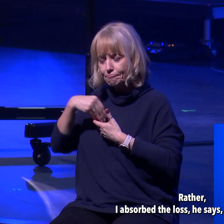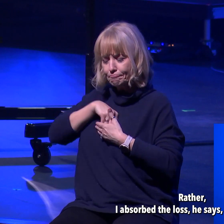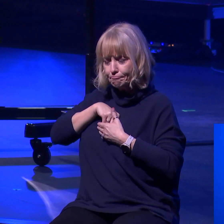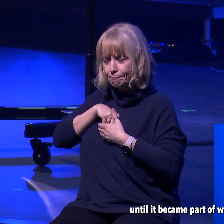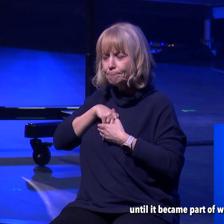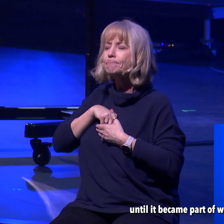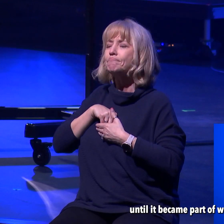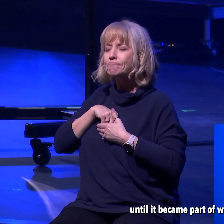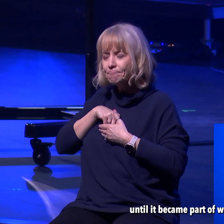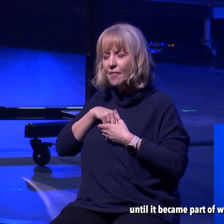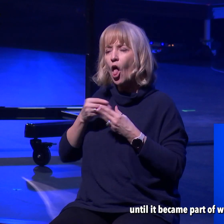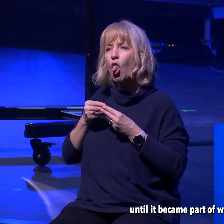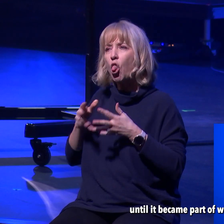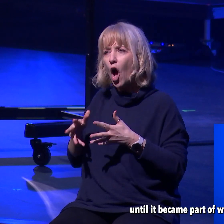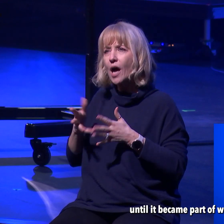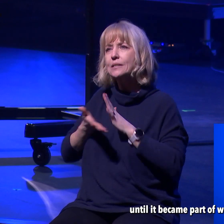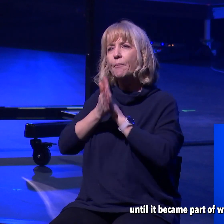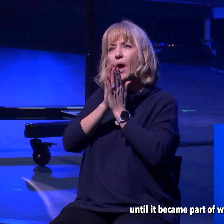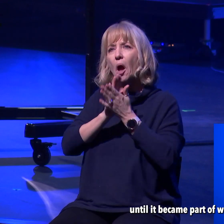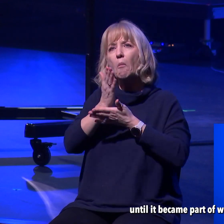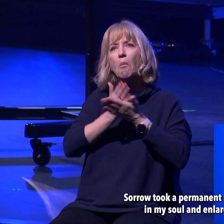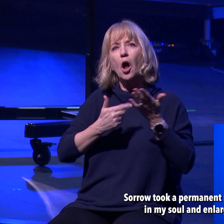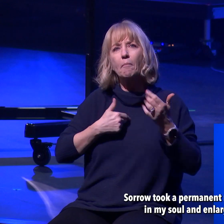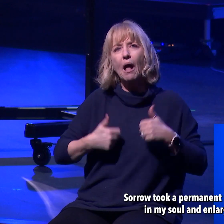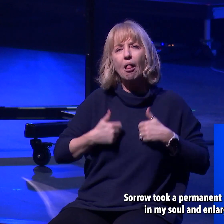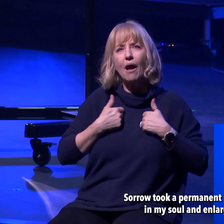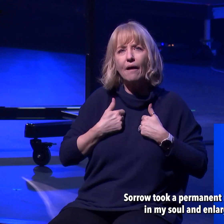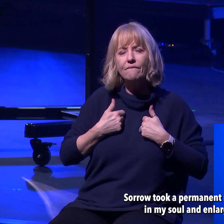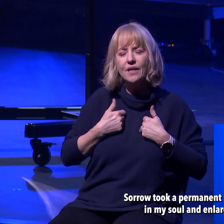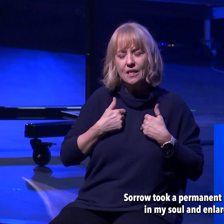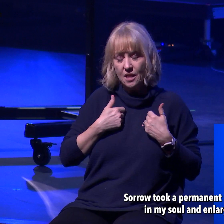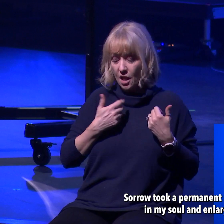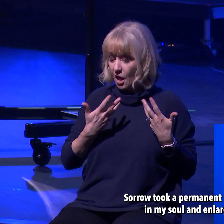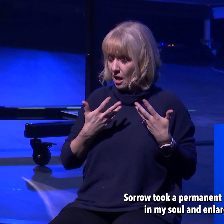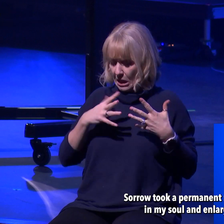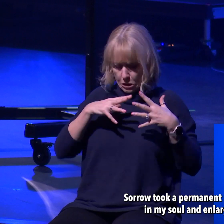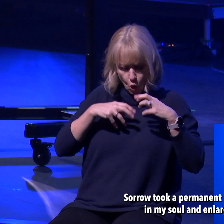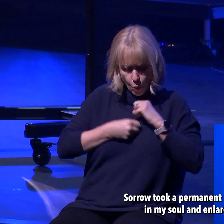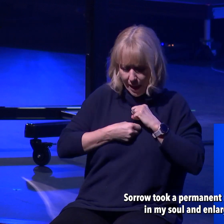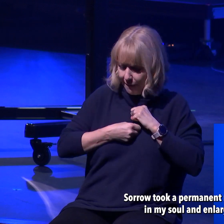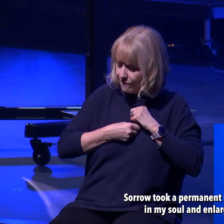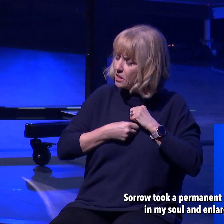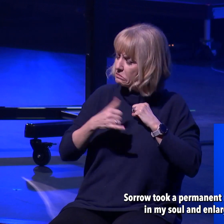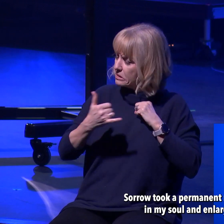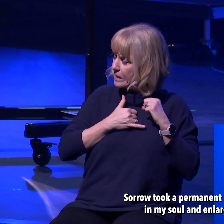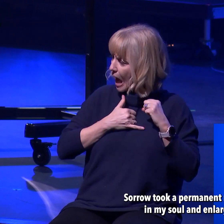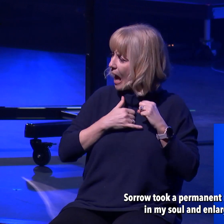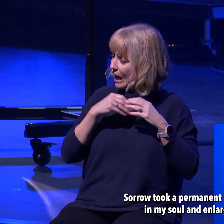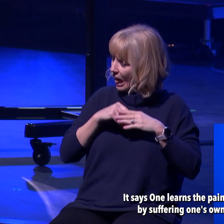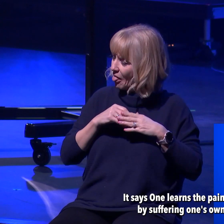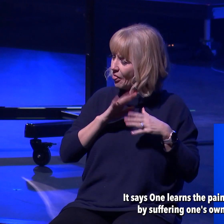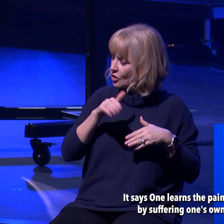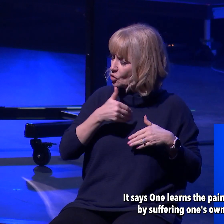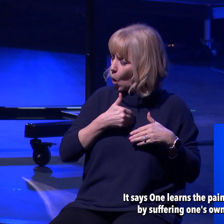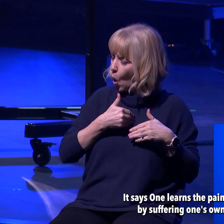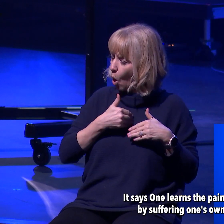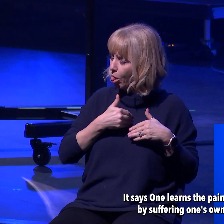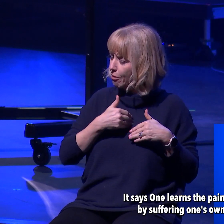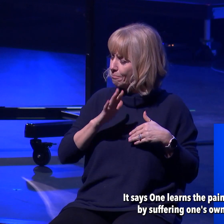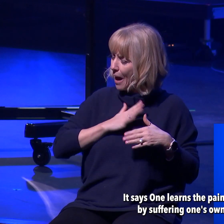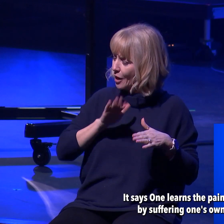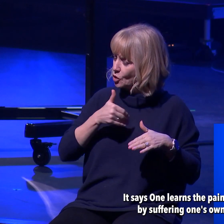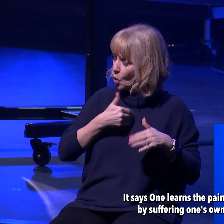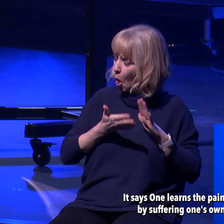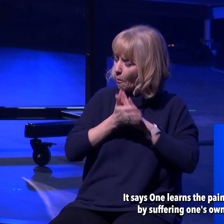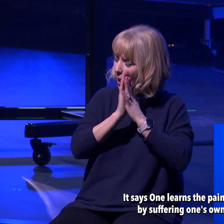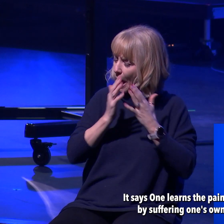life until it became part of who I am. Sorrow took up permanent residence in my soul and enlarged it. He